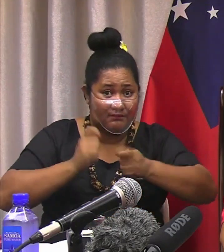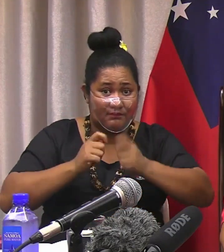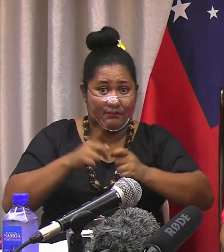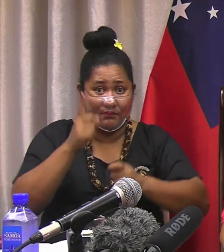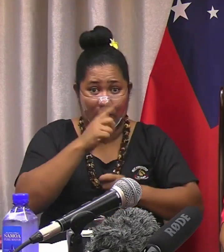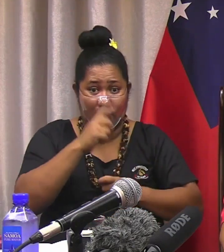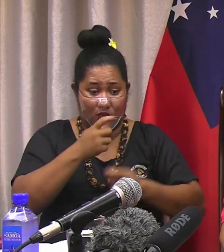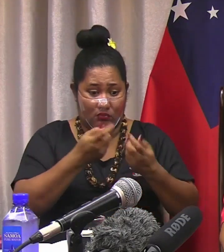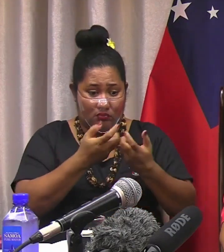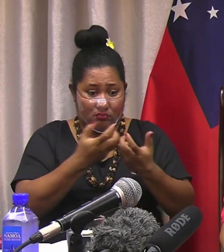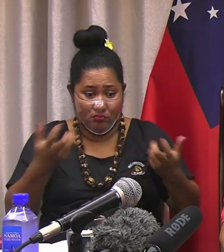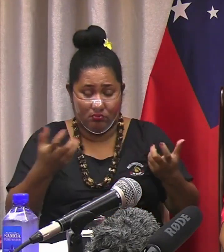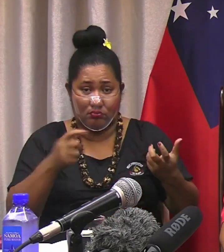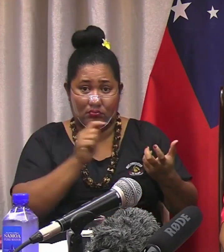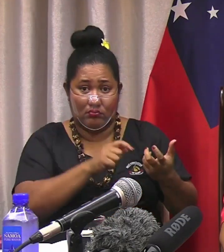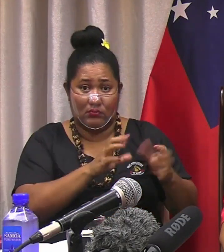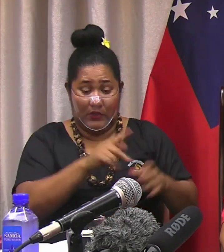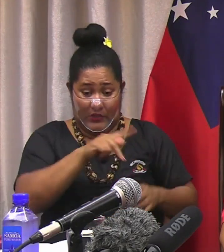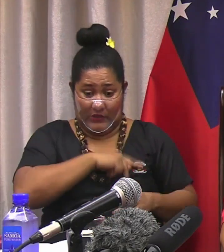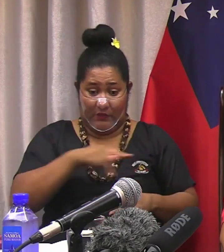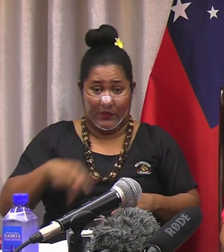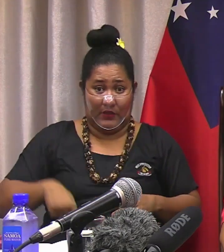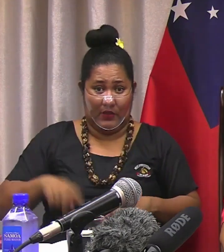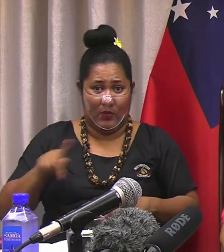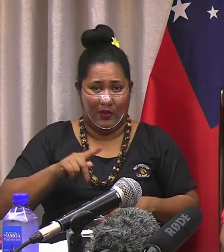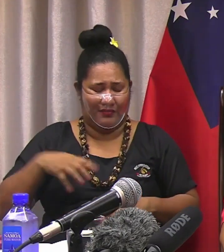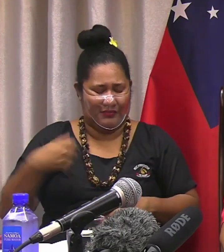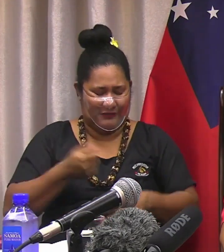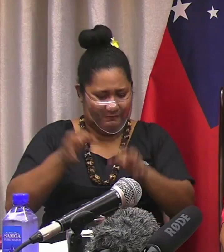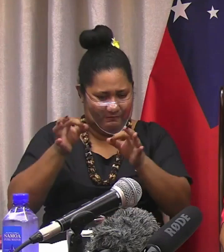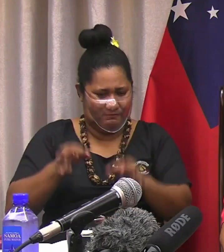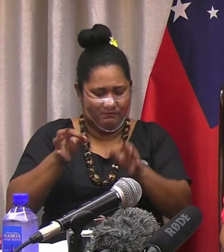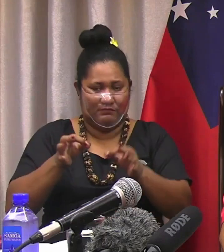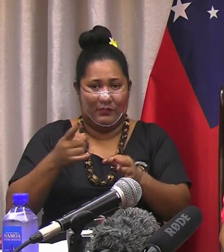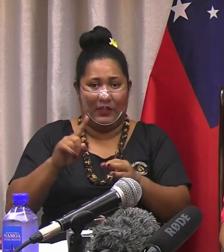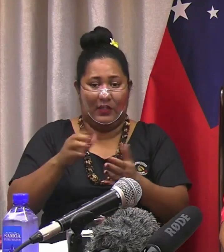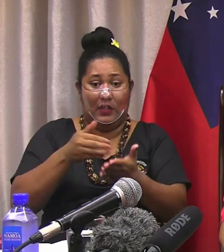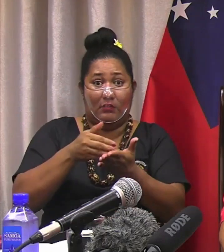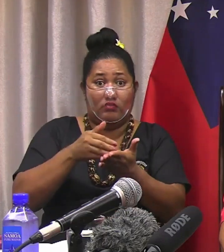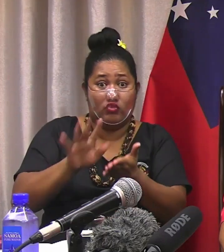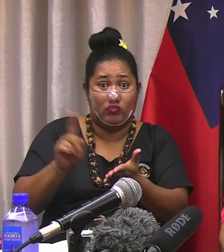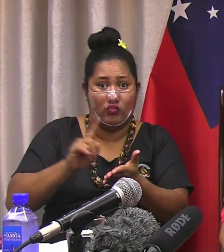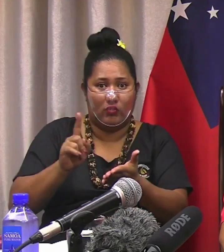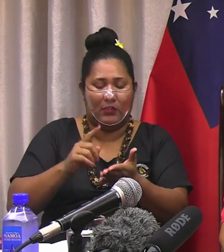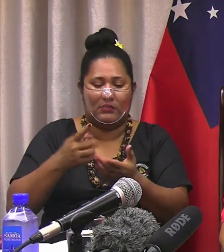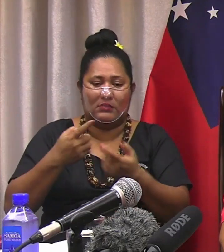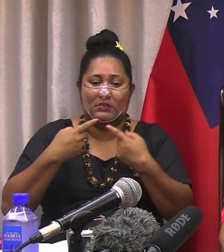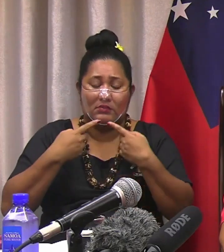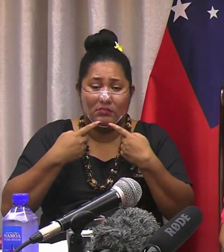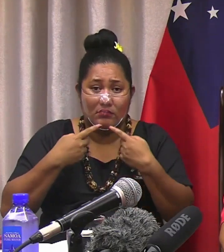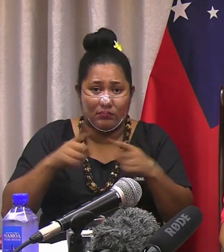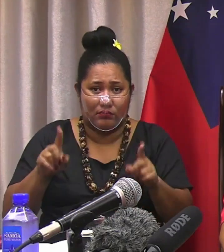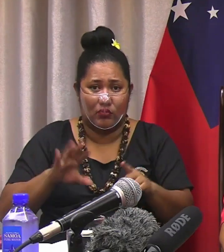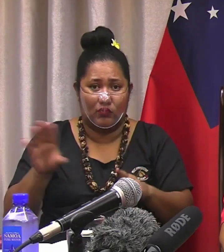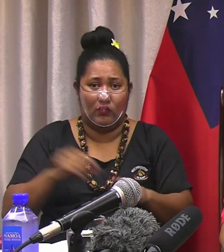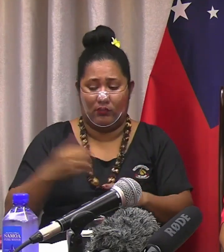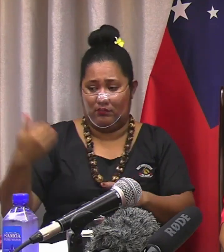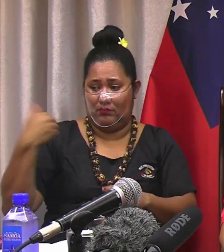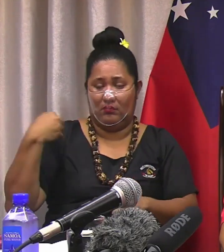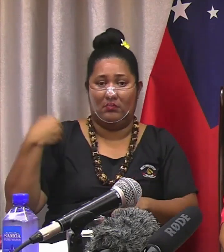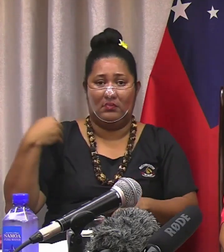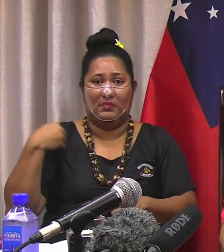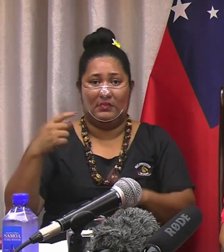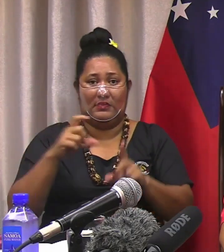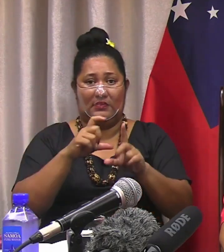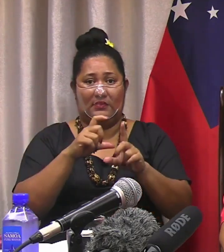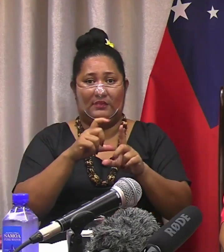quarantine, Cabinet has considered and approved the recommendations from the Disaster Advisory